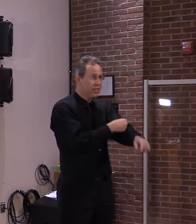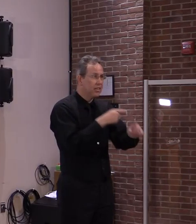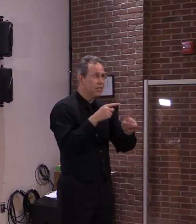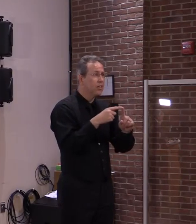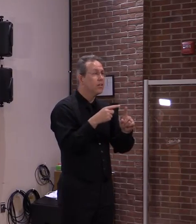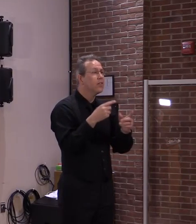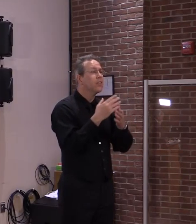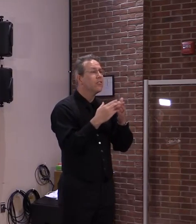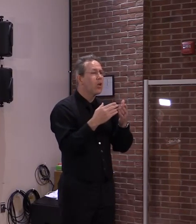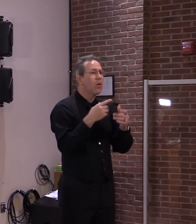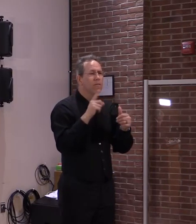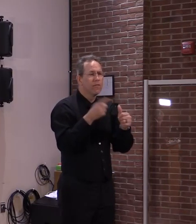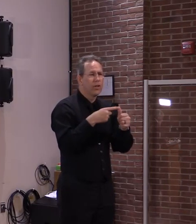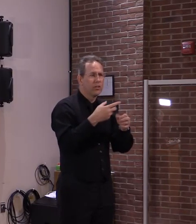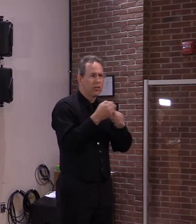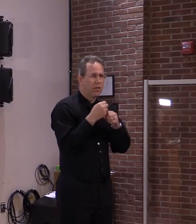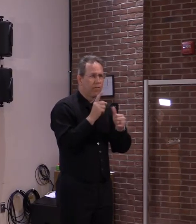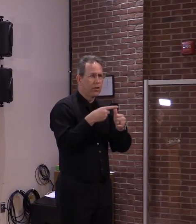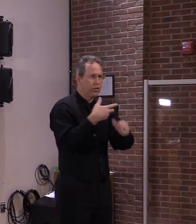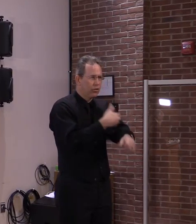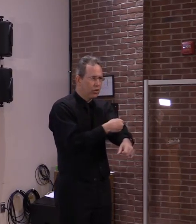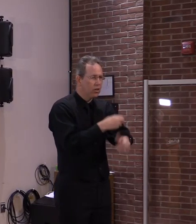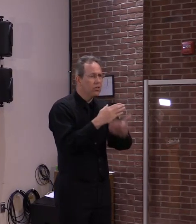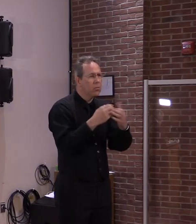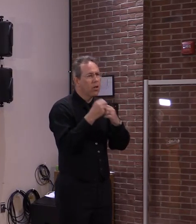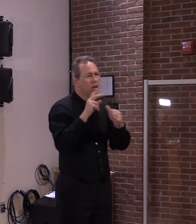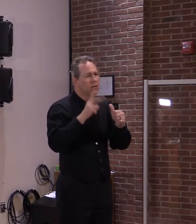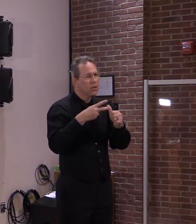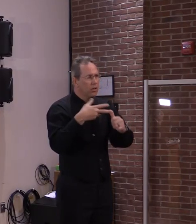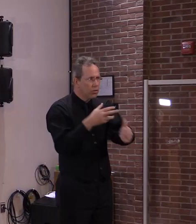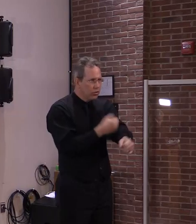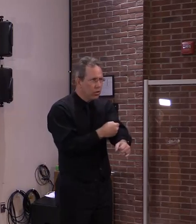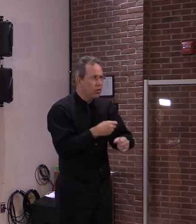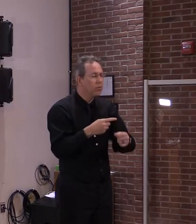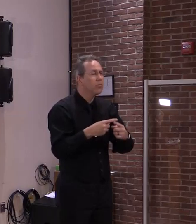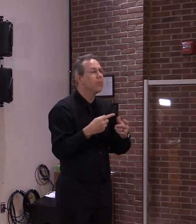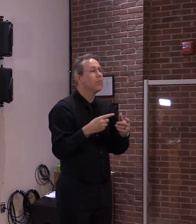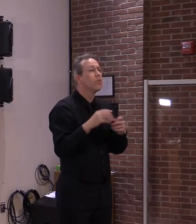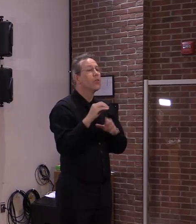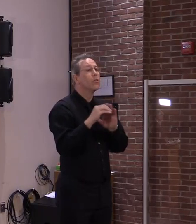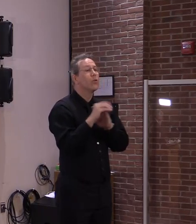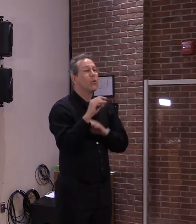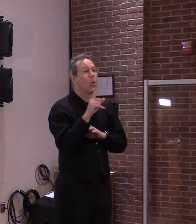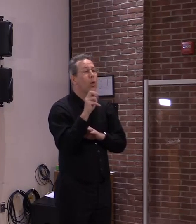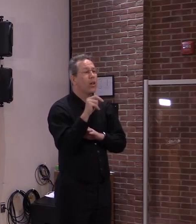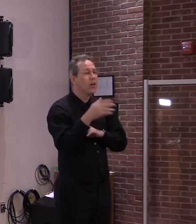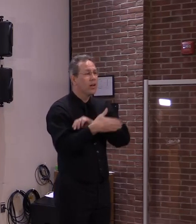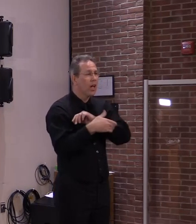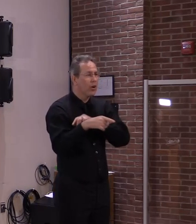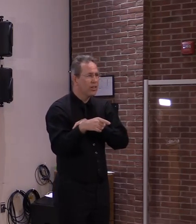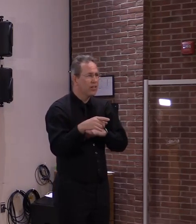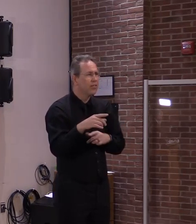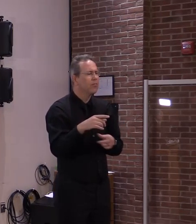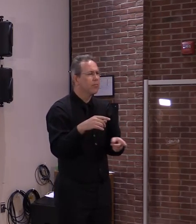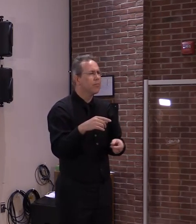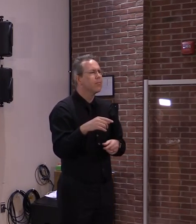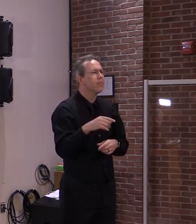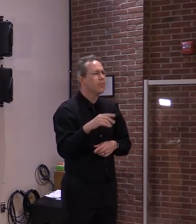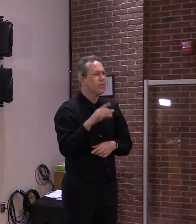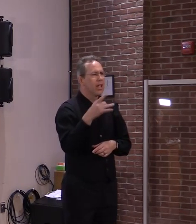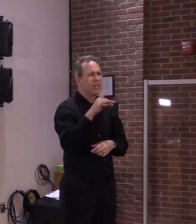terms of vaccination rates, your county, Orleans, that you were talking about is 17.7%. It's not really way